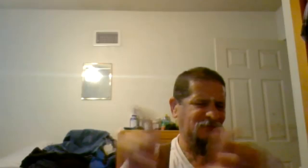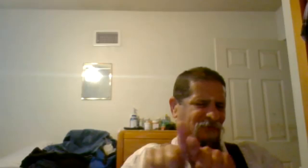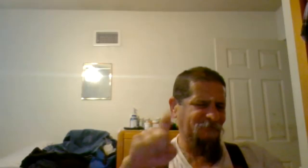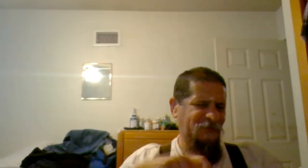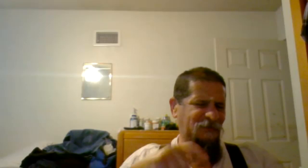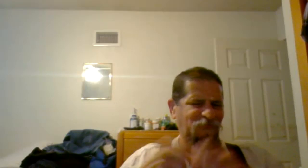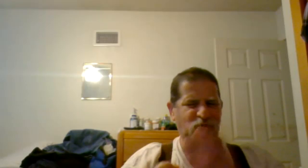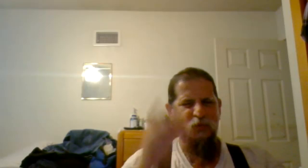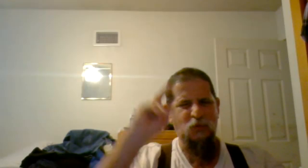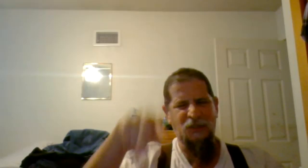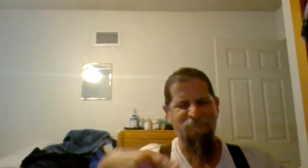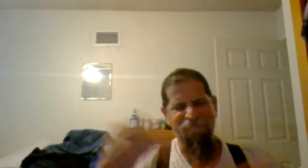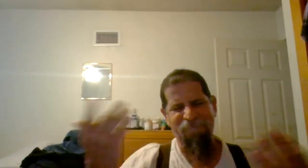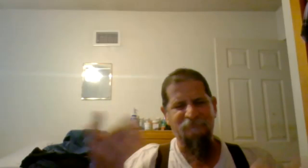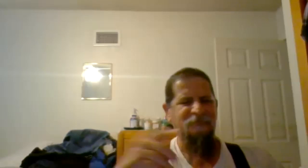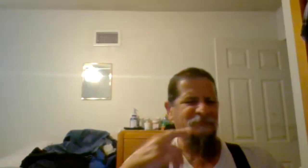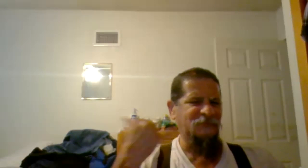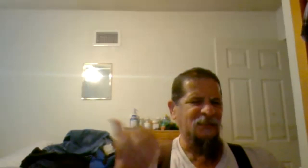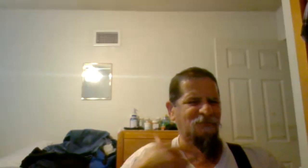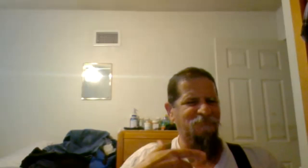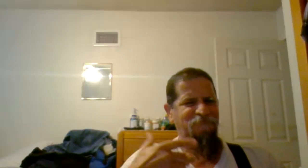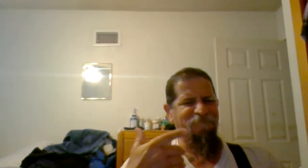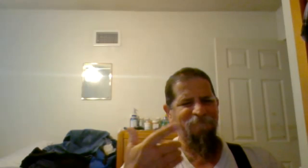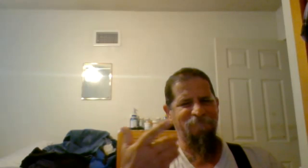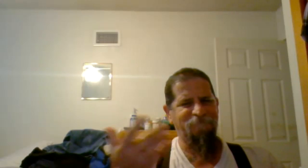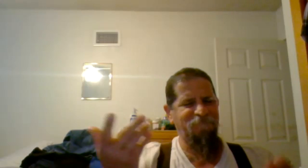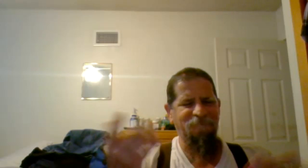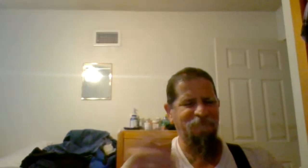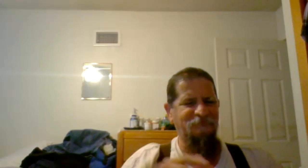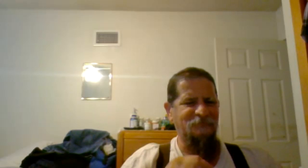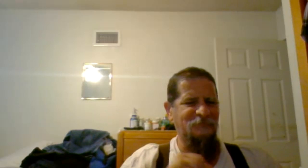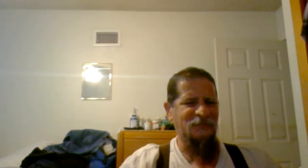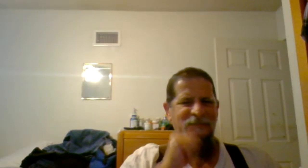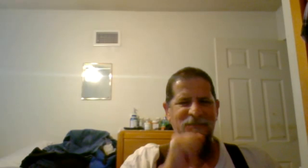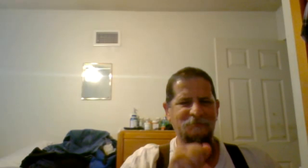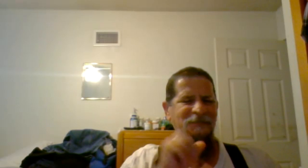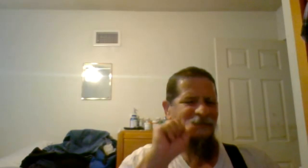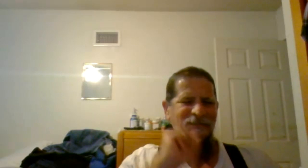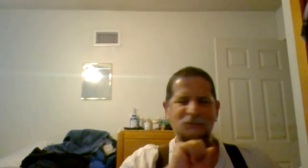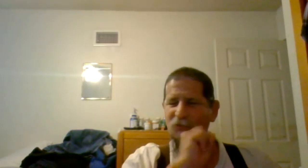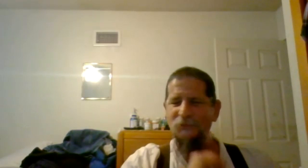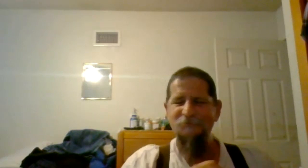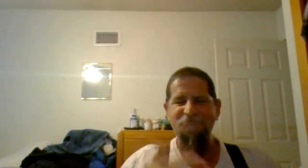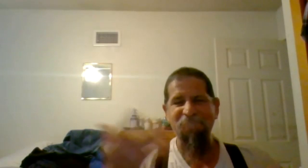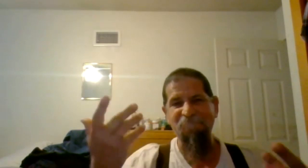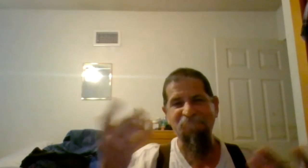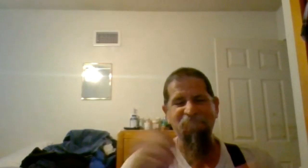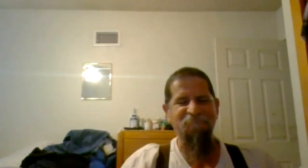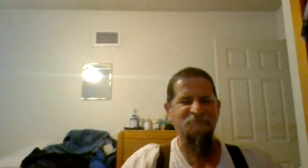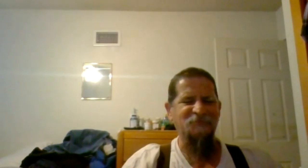oral system. The sign language system was a little bit different. I picked it up later on. Sorry, that was Riverside, California.